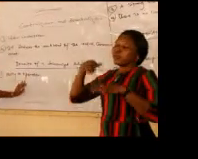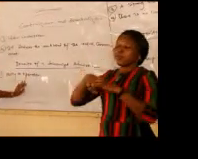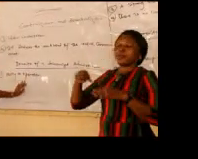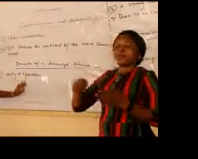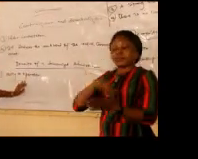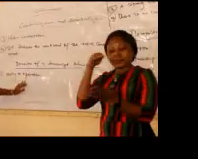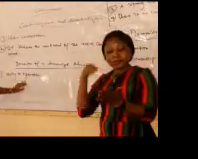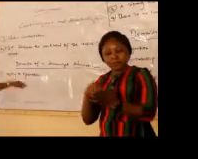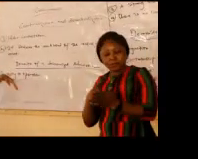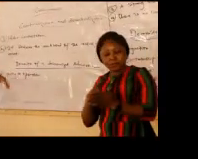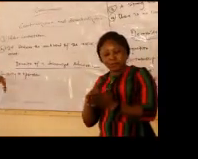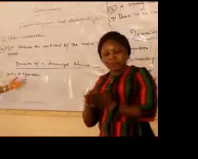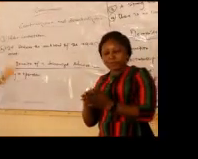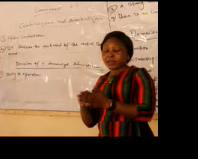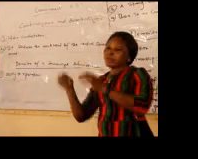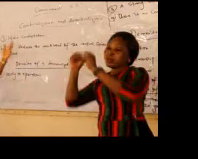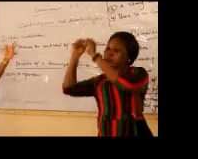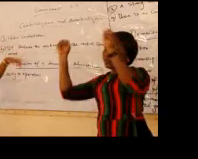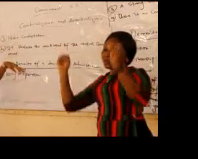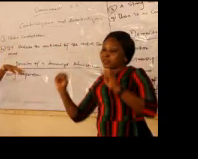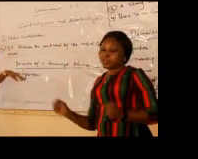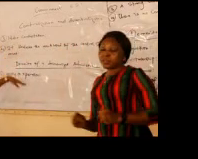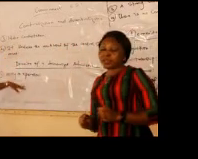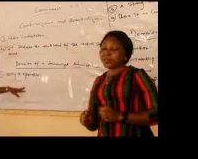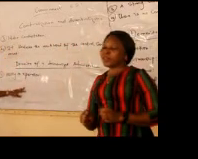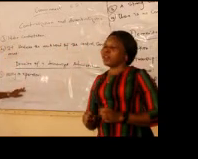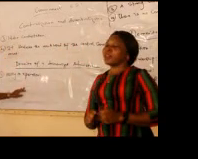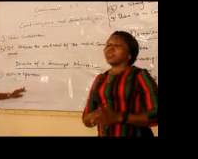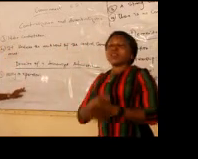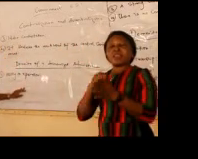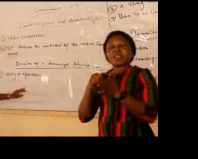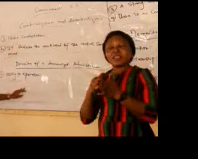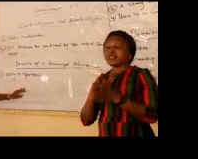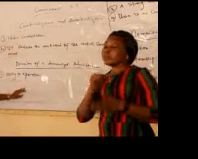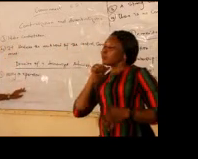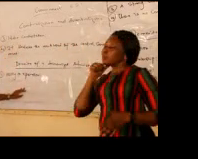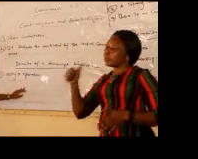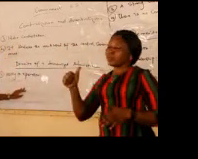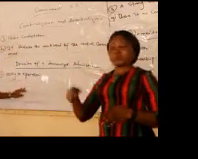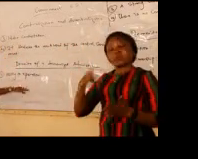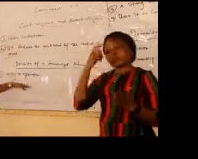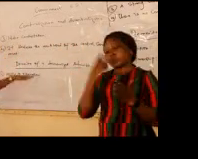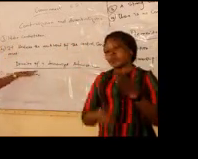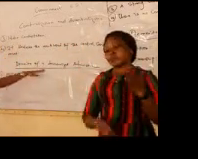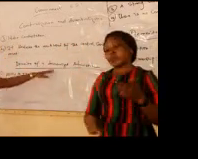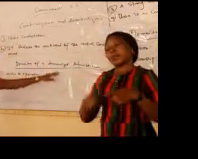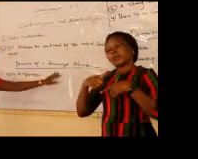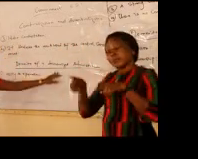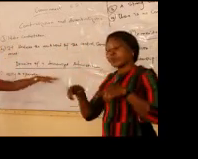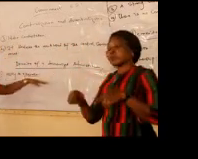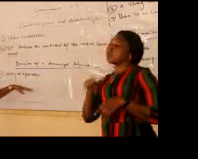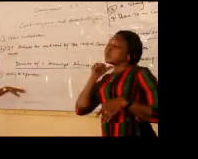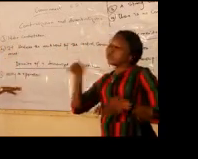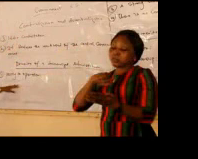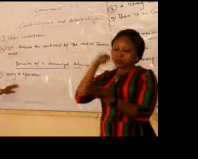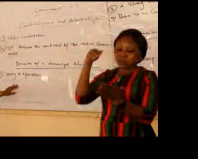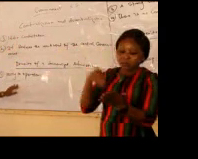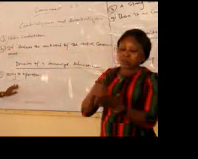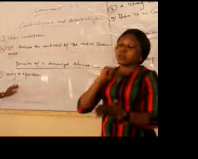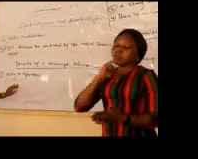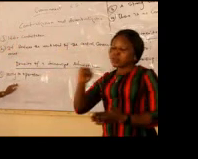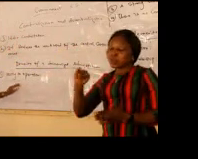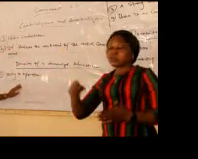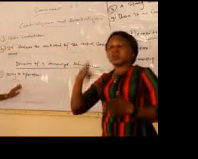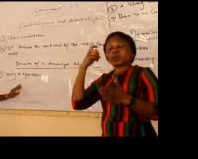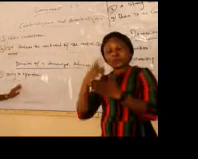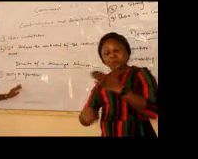administration. And that is why a centralized administration is not what? Costly. But a decentralized administration is